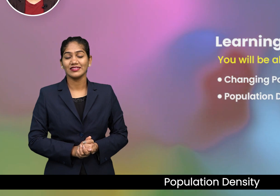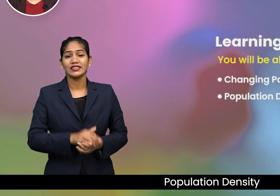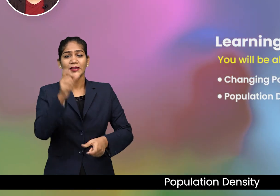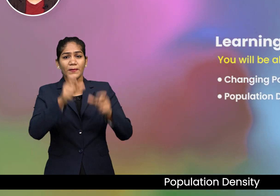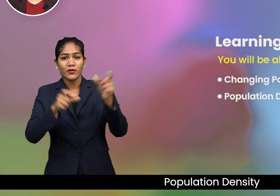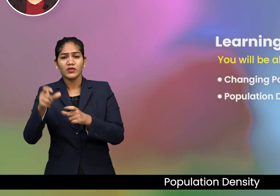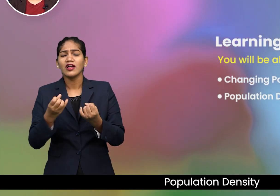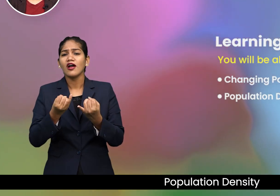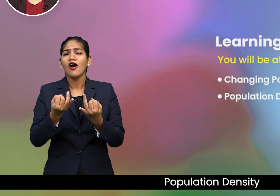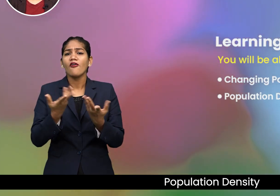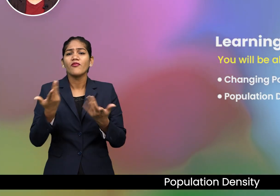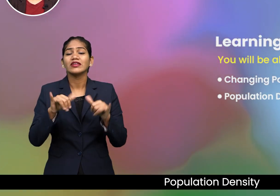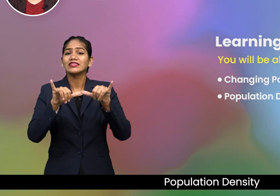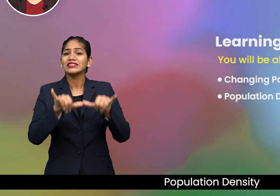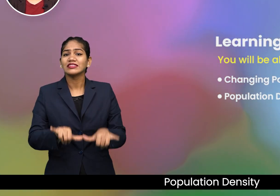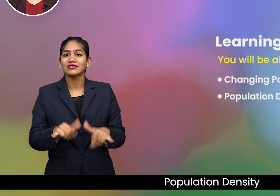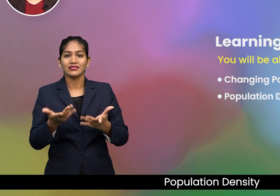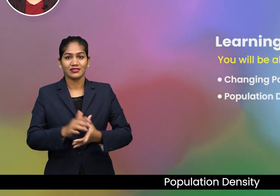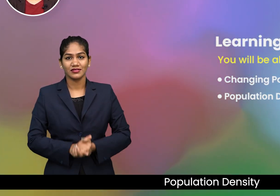population density,